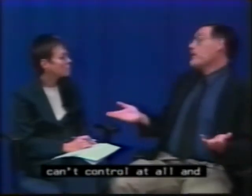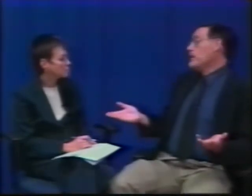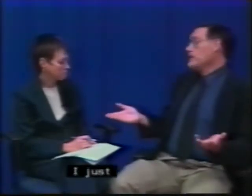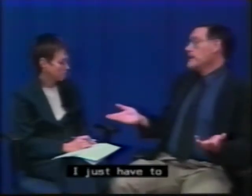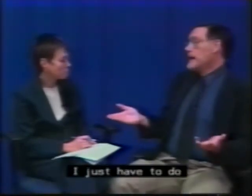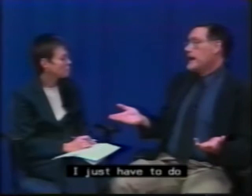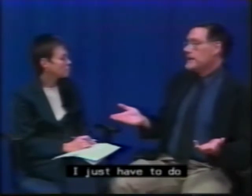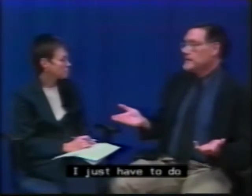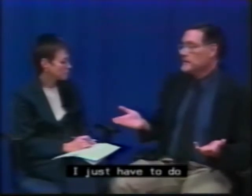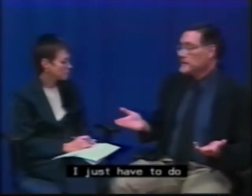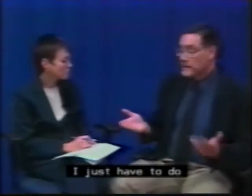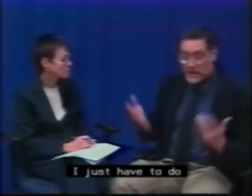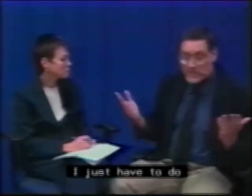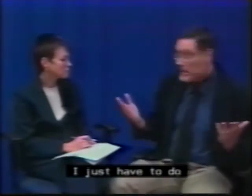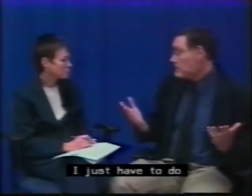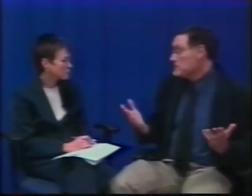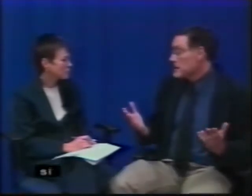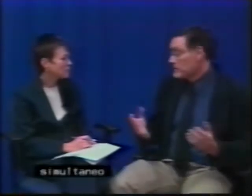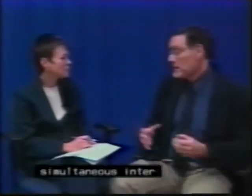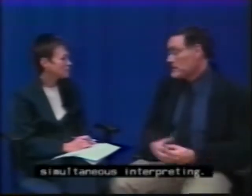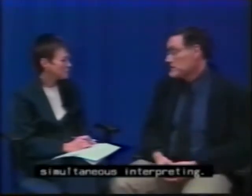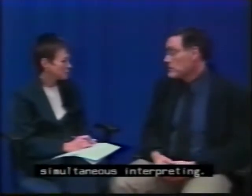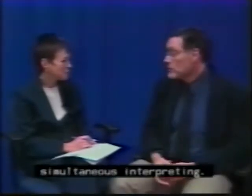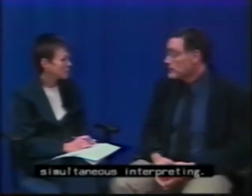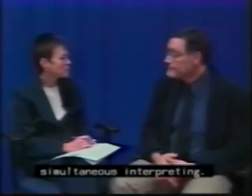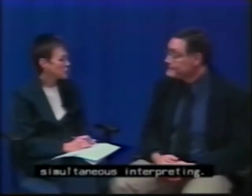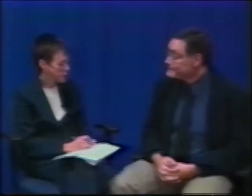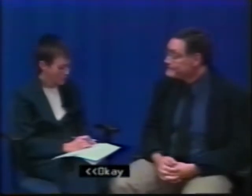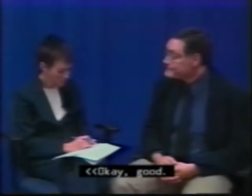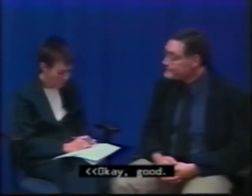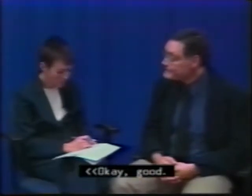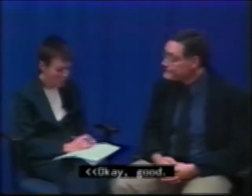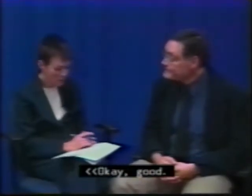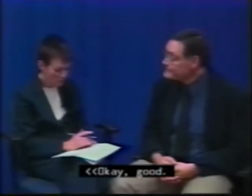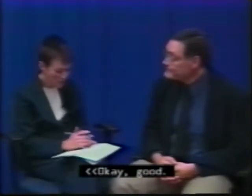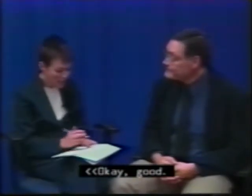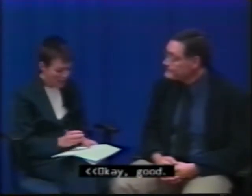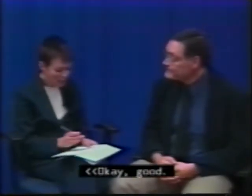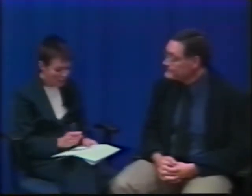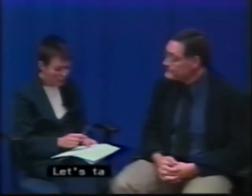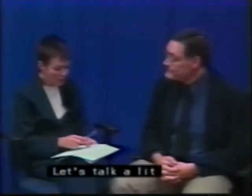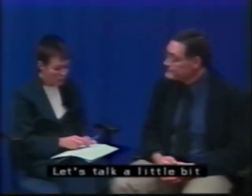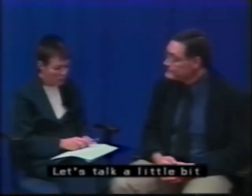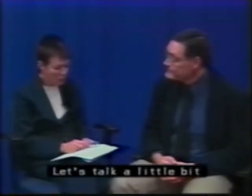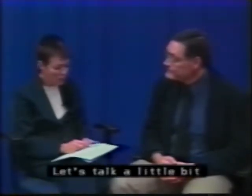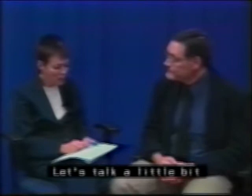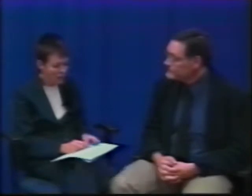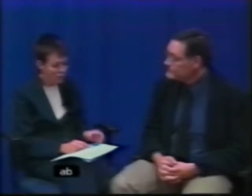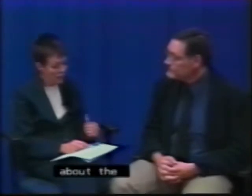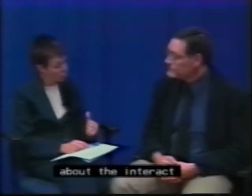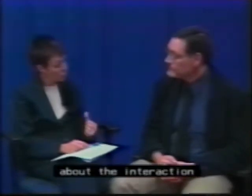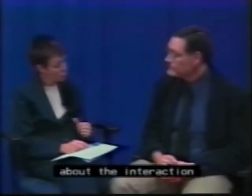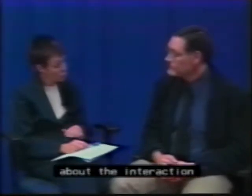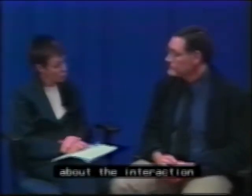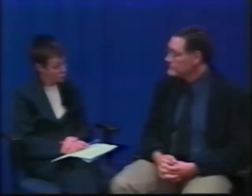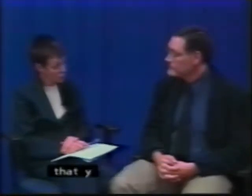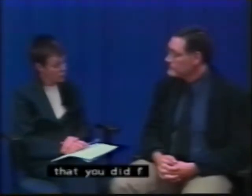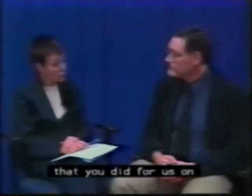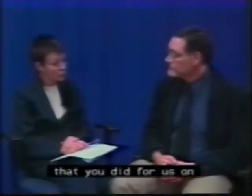all, and I just have to do simultaneous interpreting. Okay, good. Let's talk a little bit about the interaction that you did for us on this